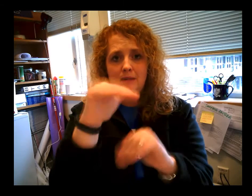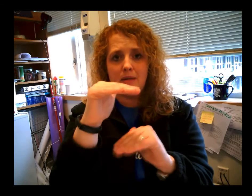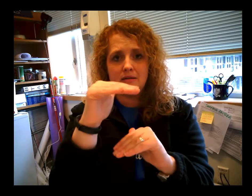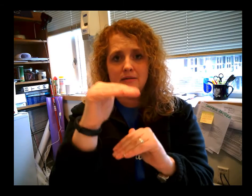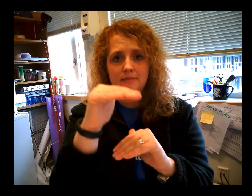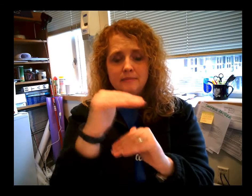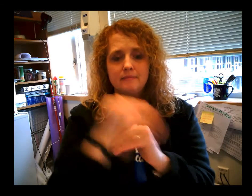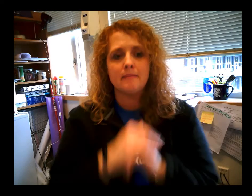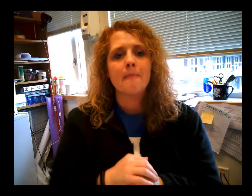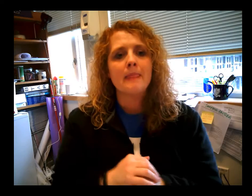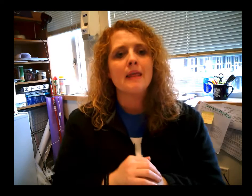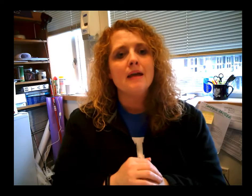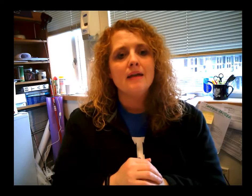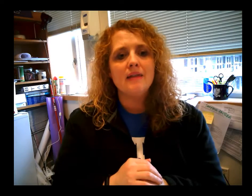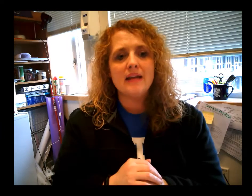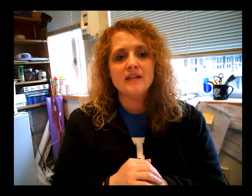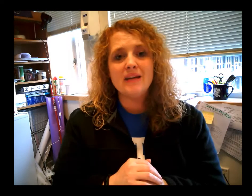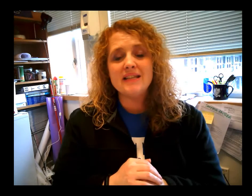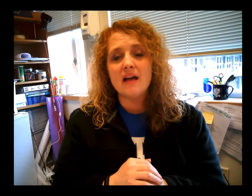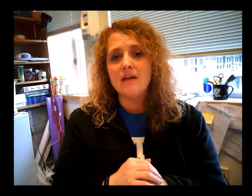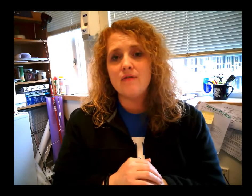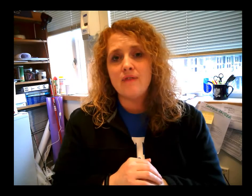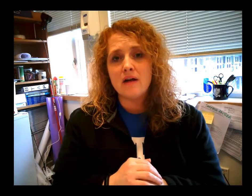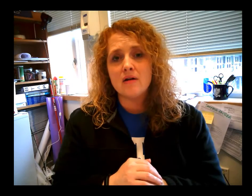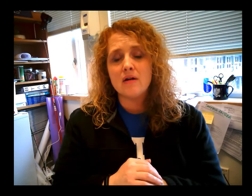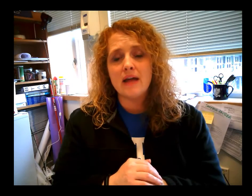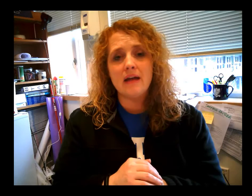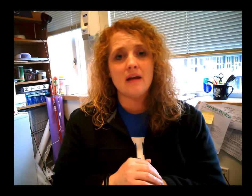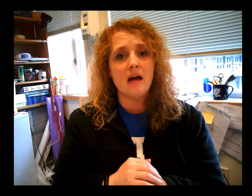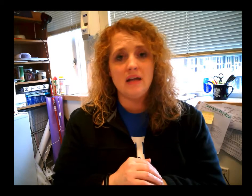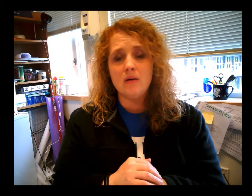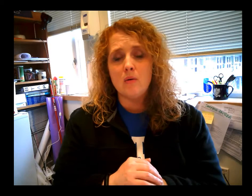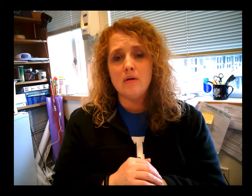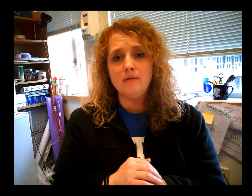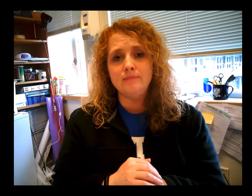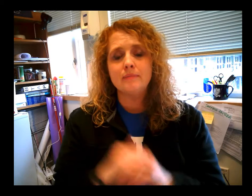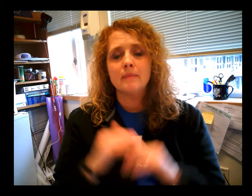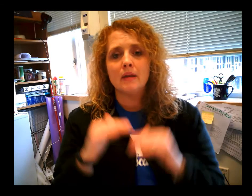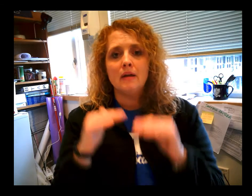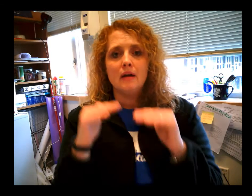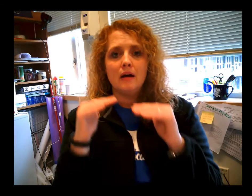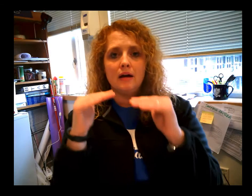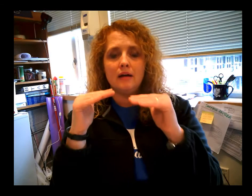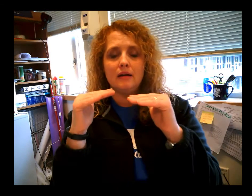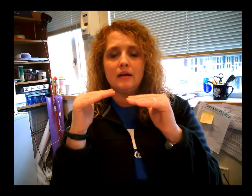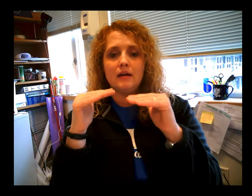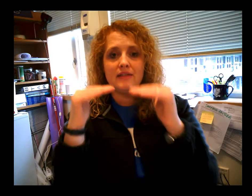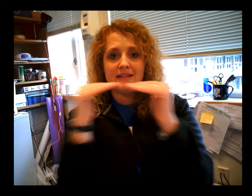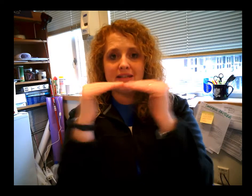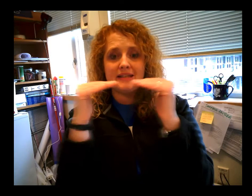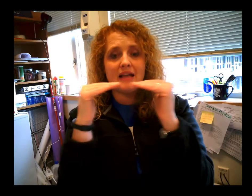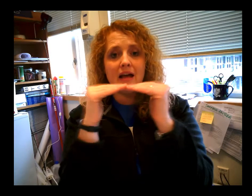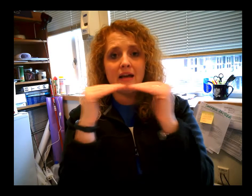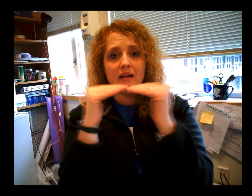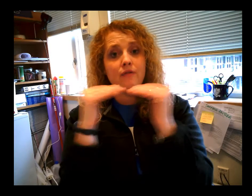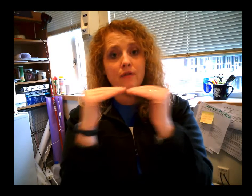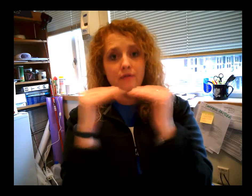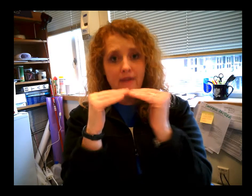Limit. The next one is unfair and unequal. This is the sign for